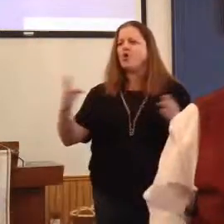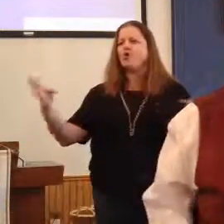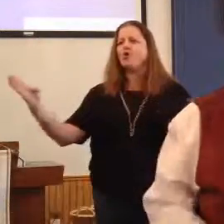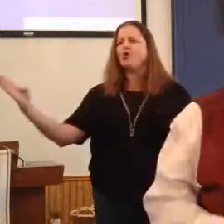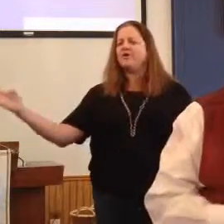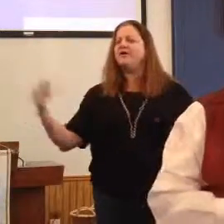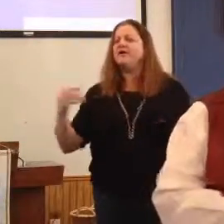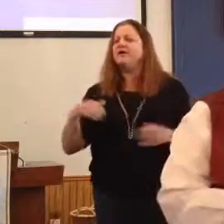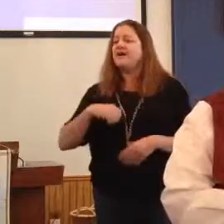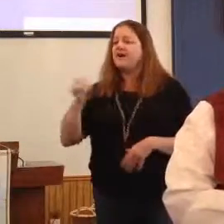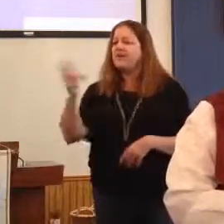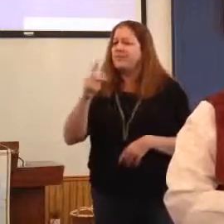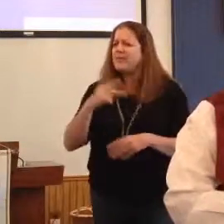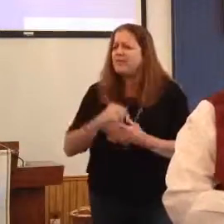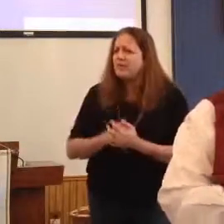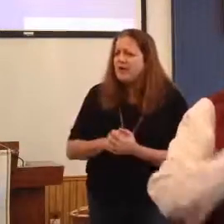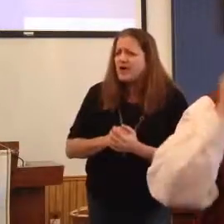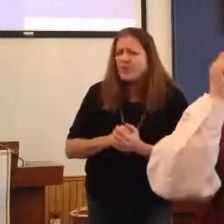people.